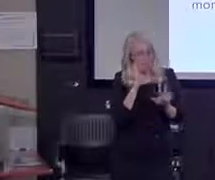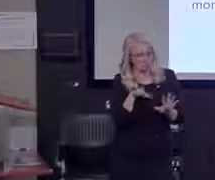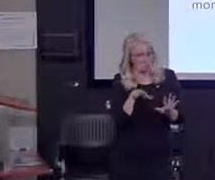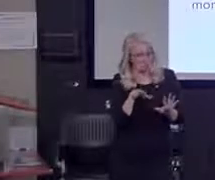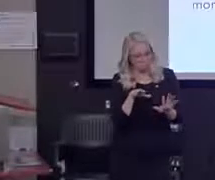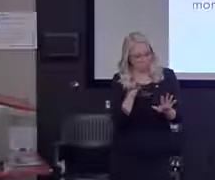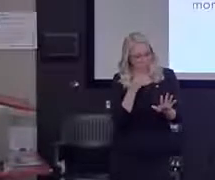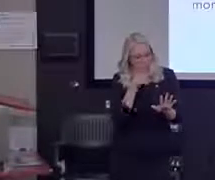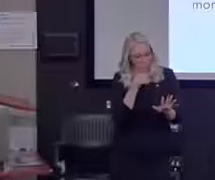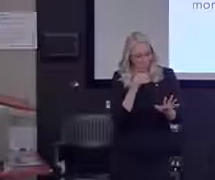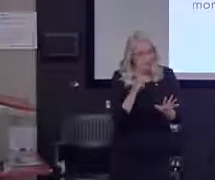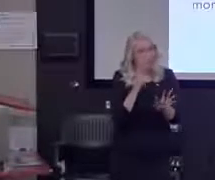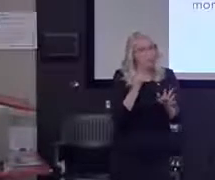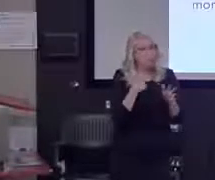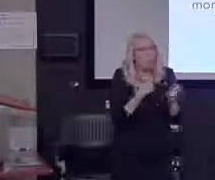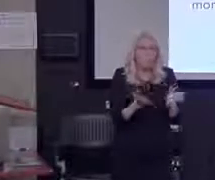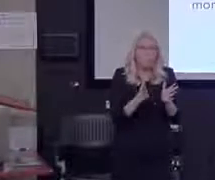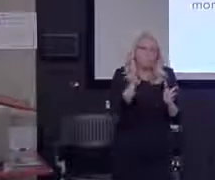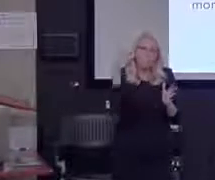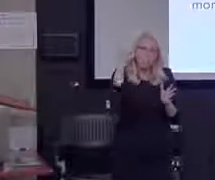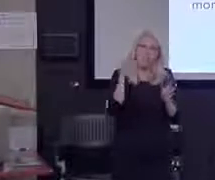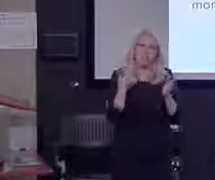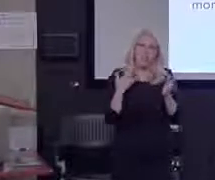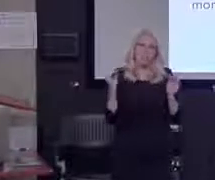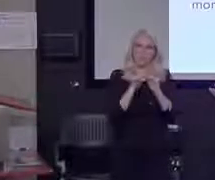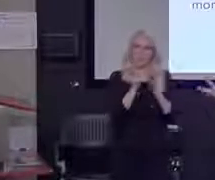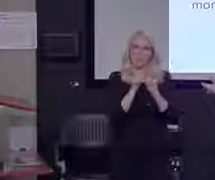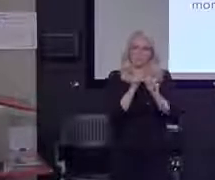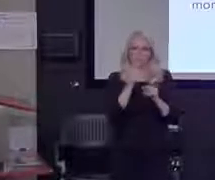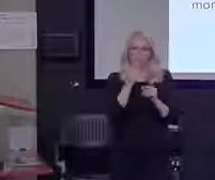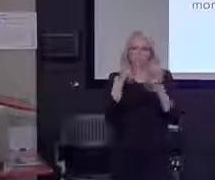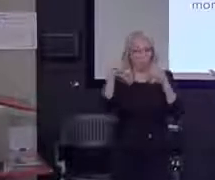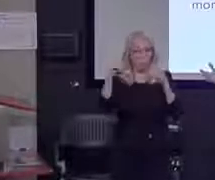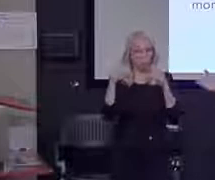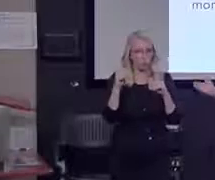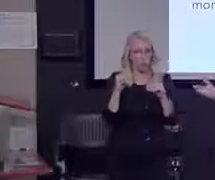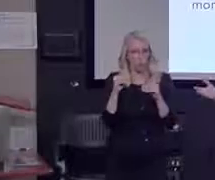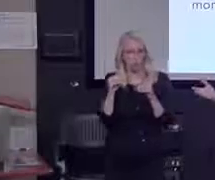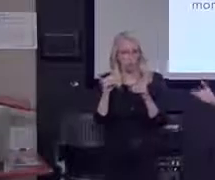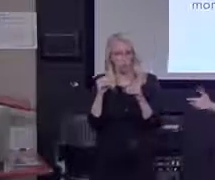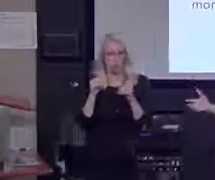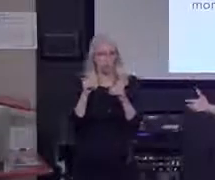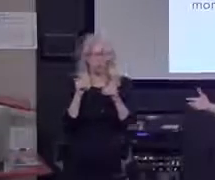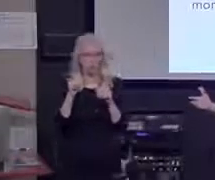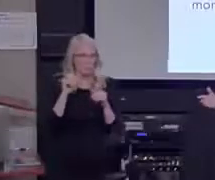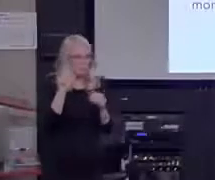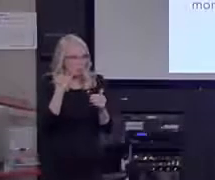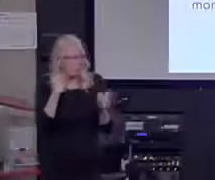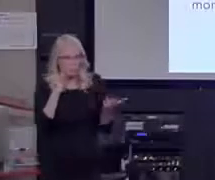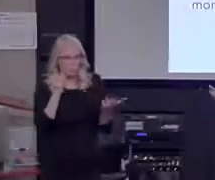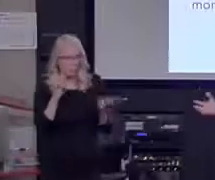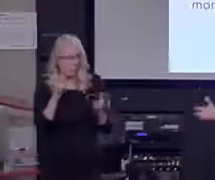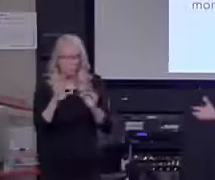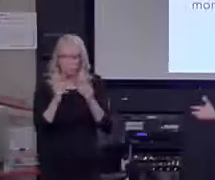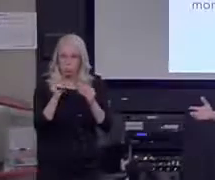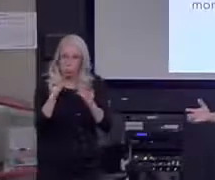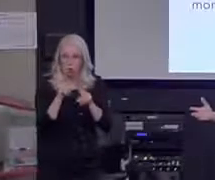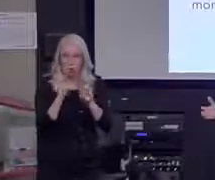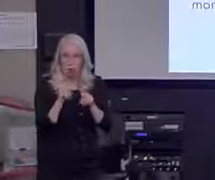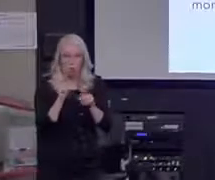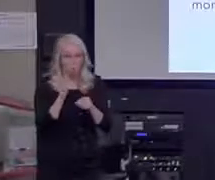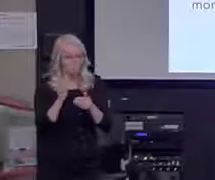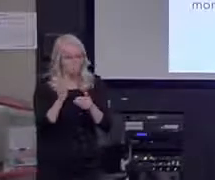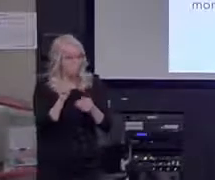promote parents to have more conversations in the supermarket. Apparently, families go there like at least once a